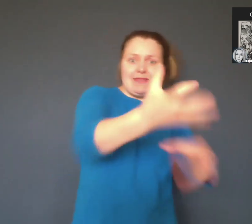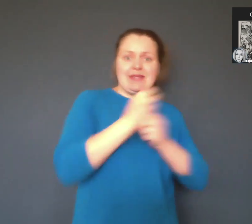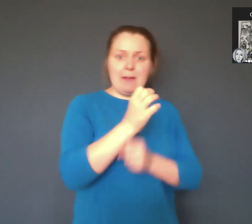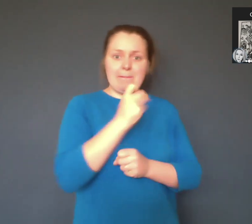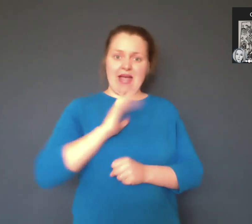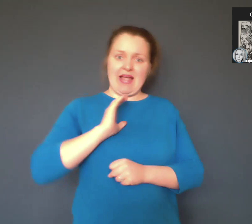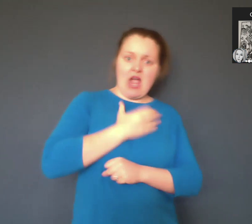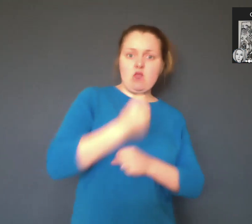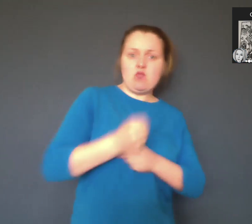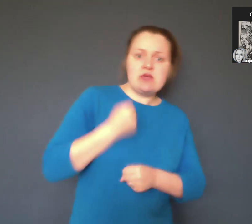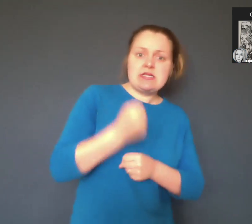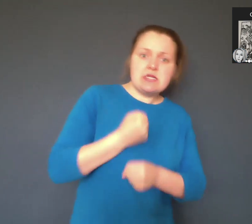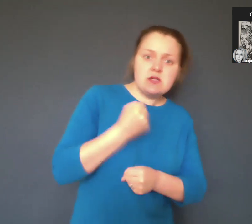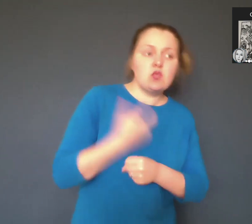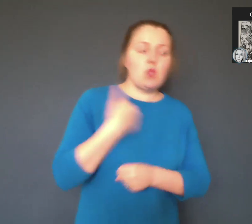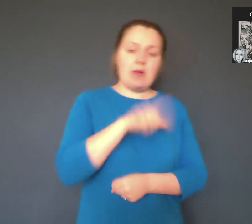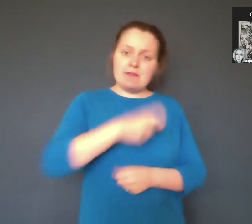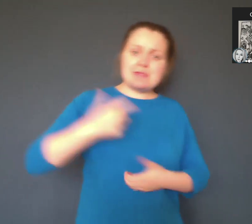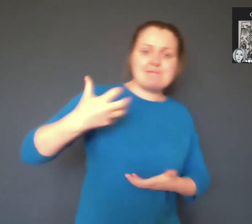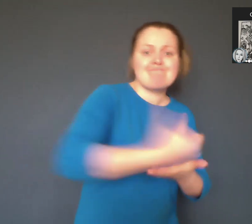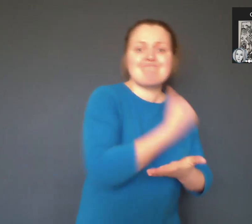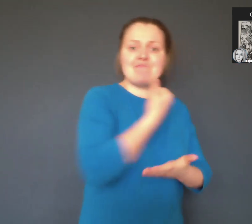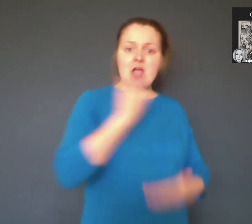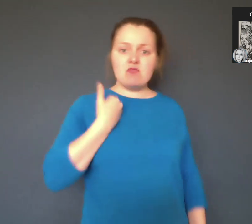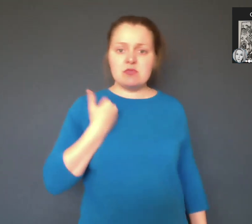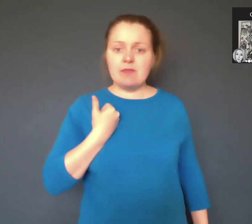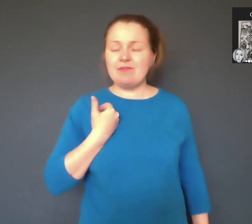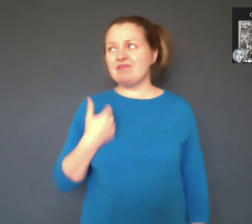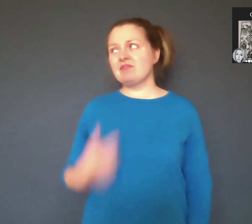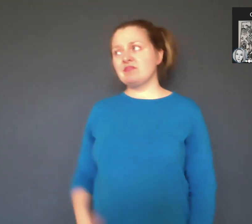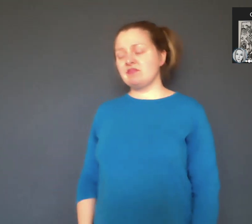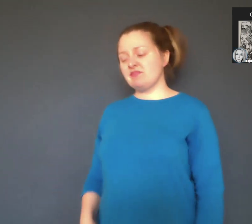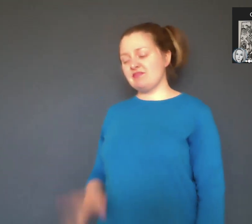Wendell confessed. "Neither do I," he said, thinking as he spoke